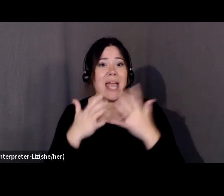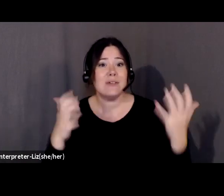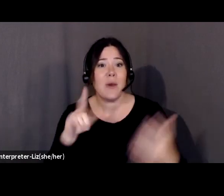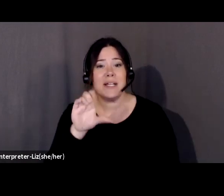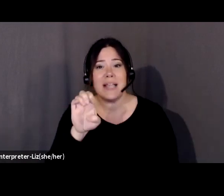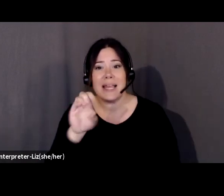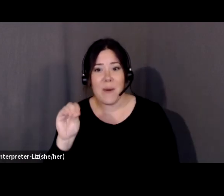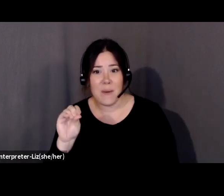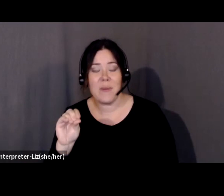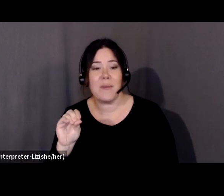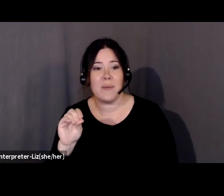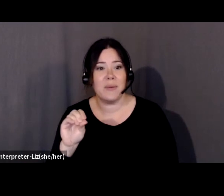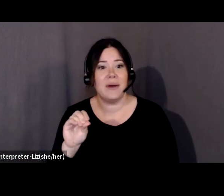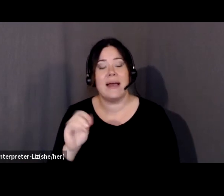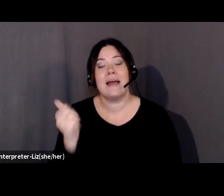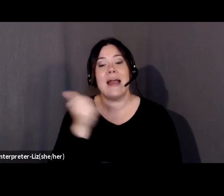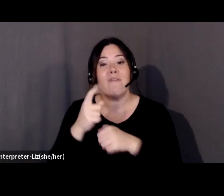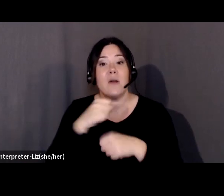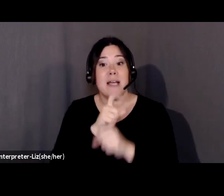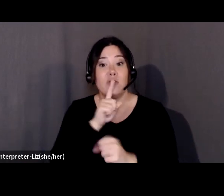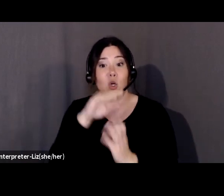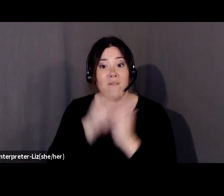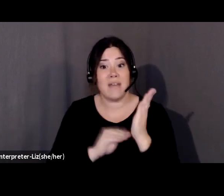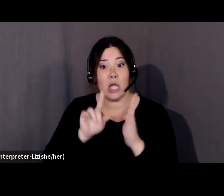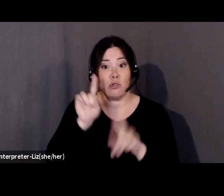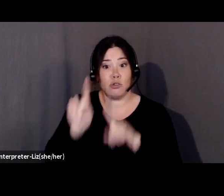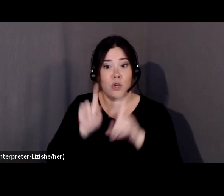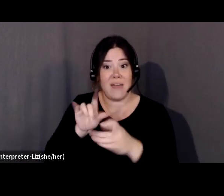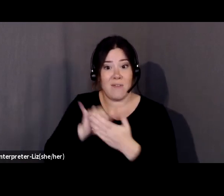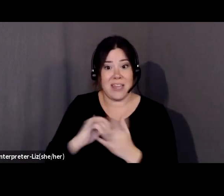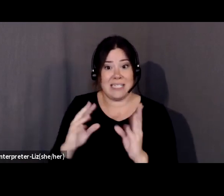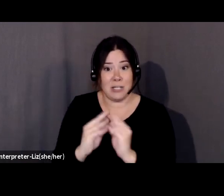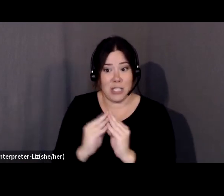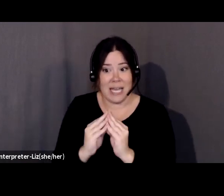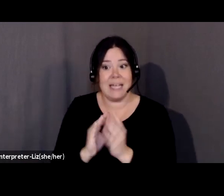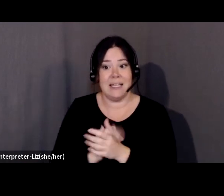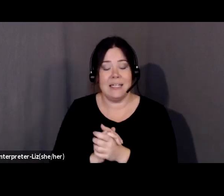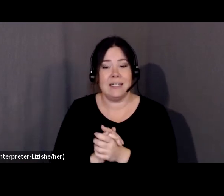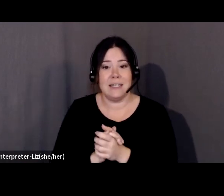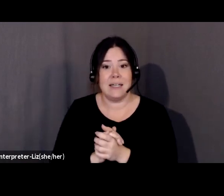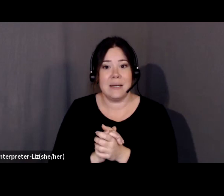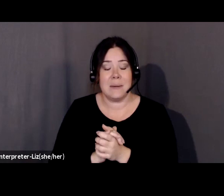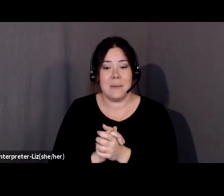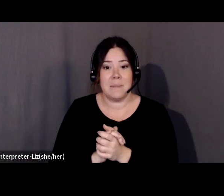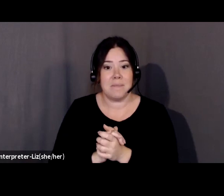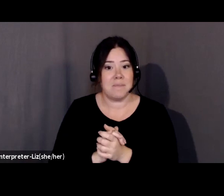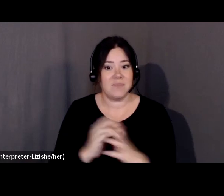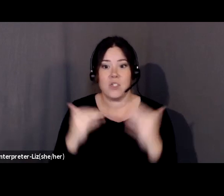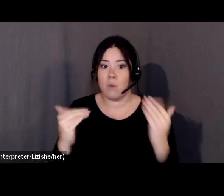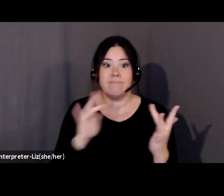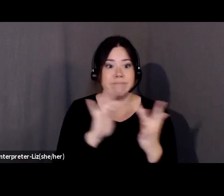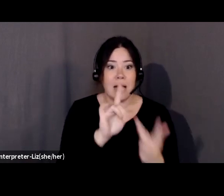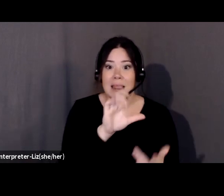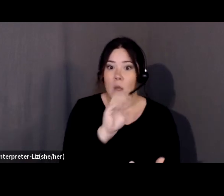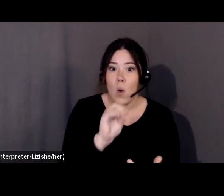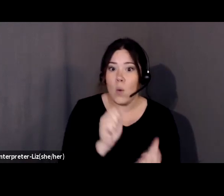And everybody, make sure you fill out your survey for this session. And feel free to reach out to Leo with any